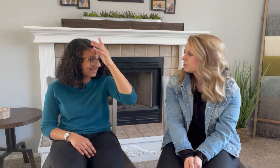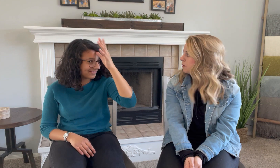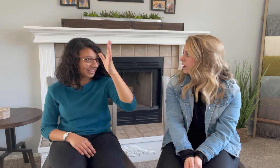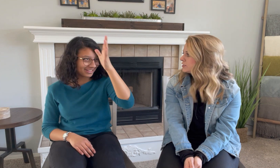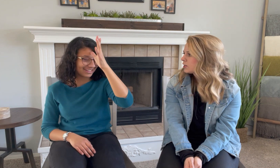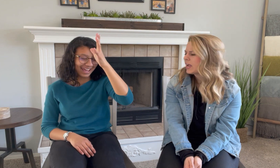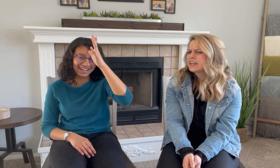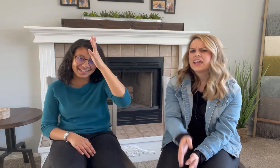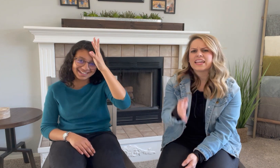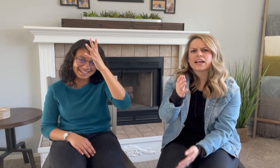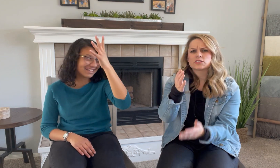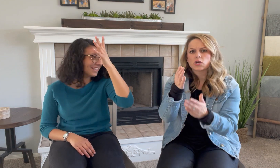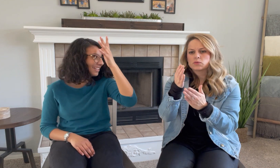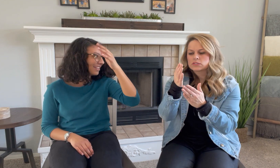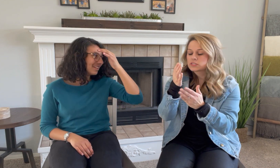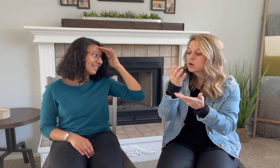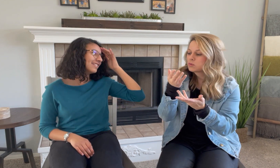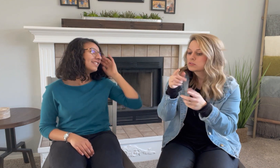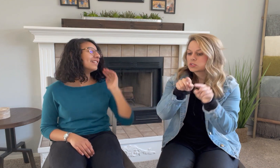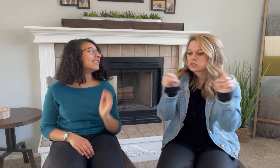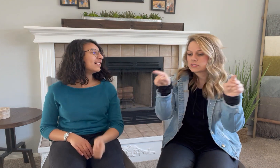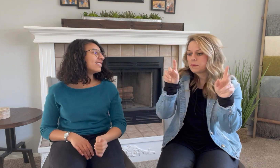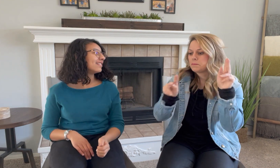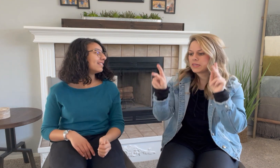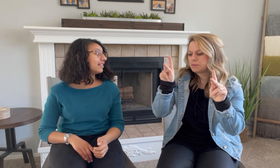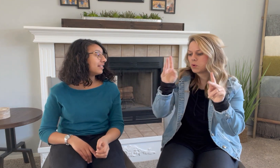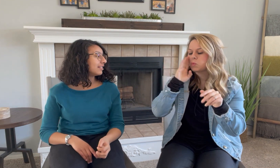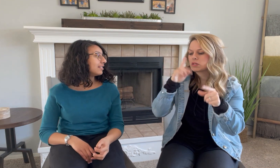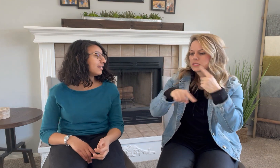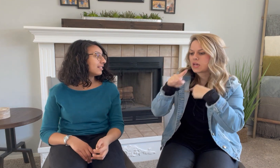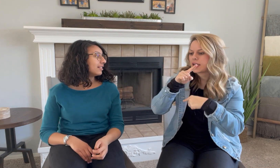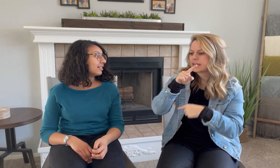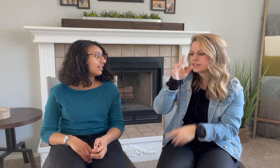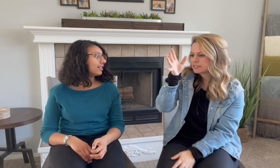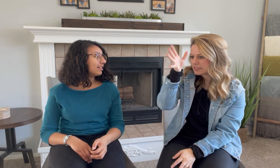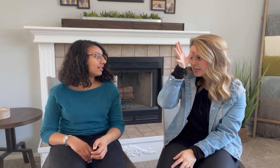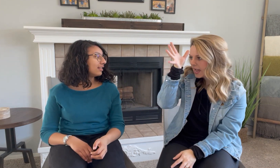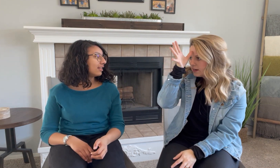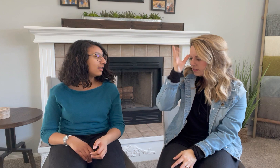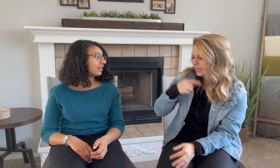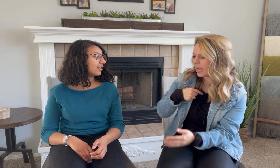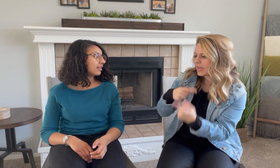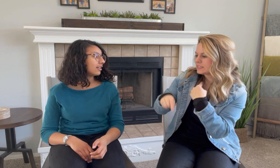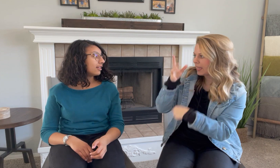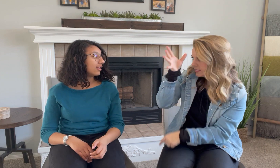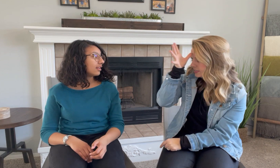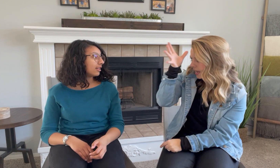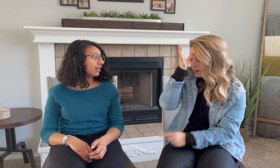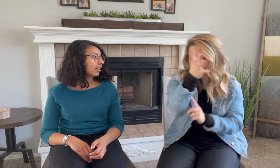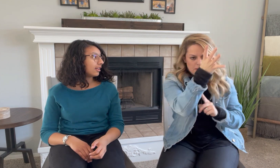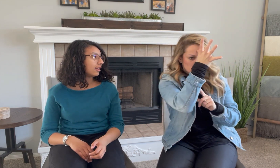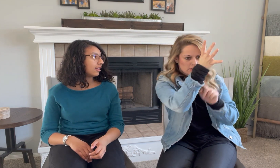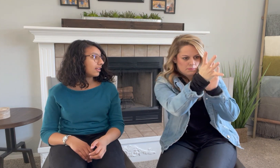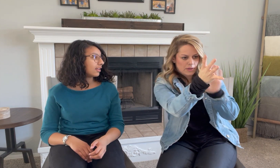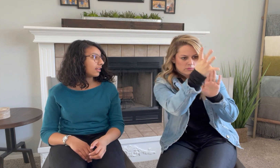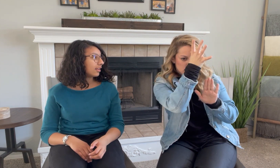thumb onto your head. Yeah, so some people will sign dad, like I sign dad, it